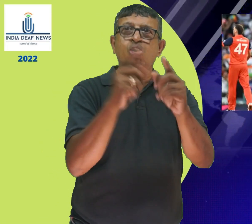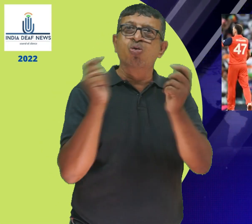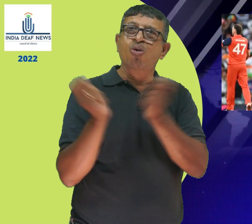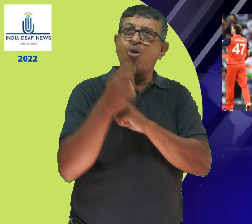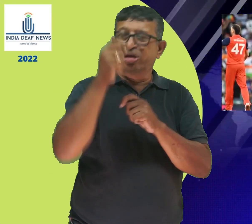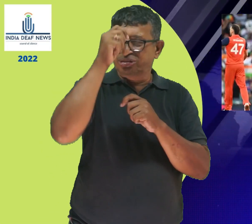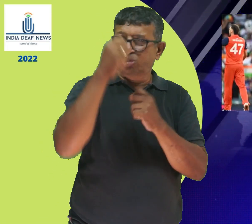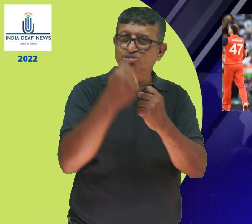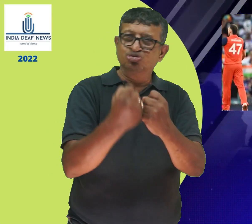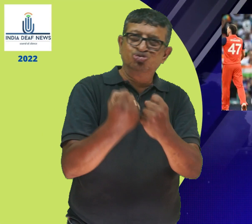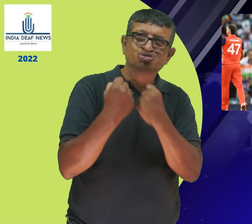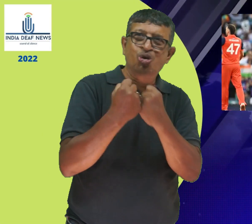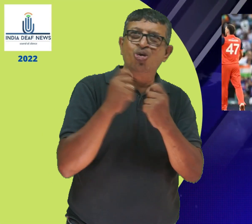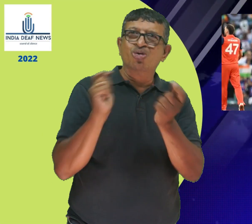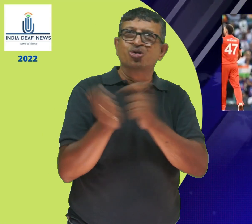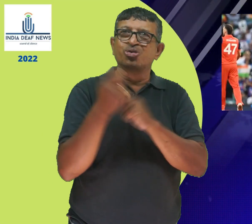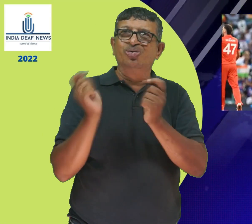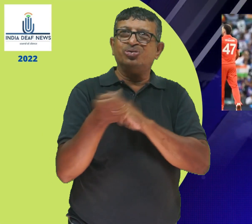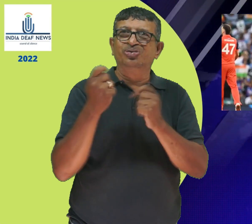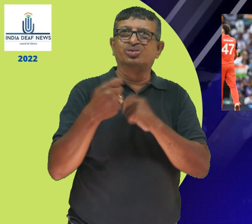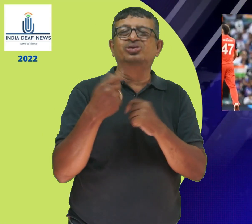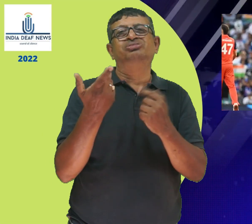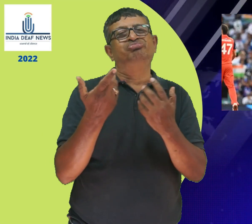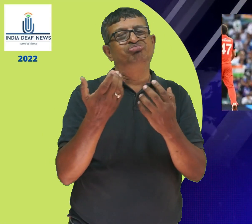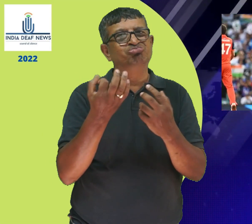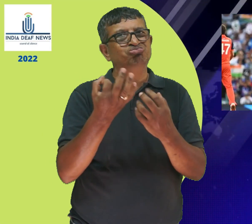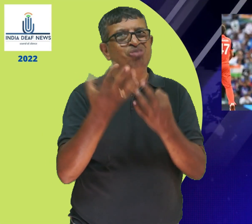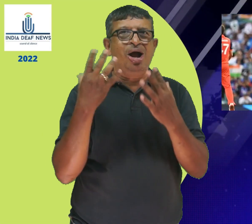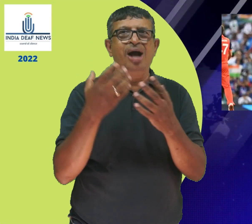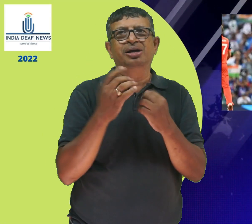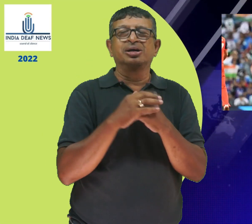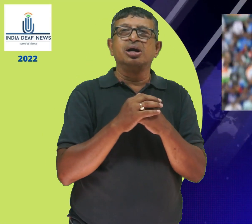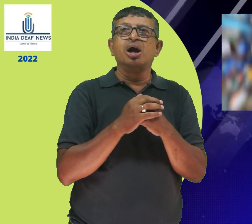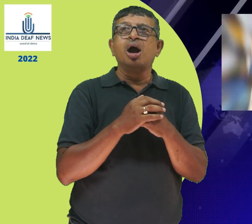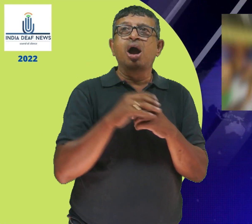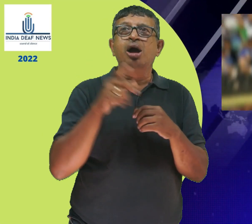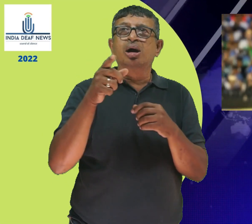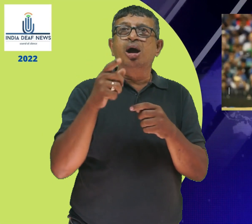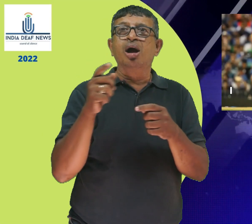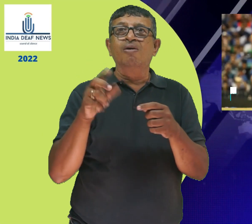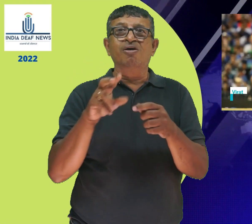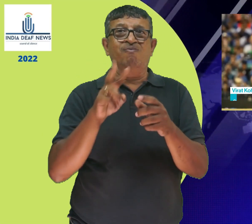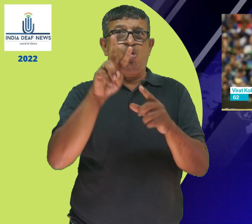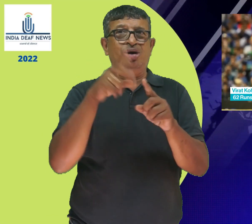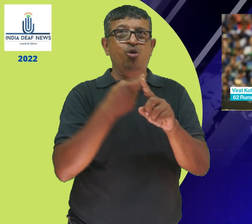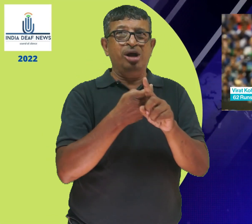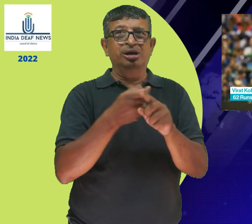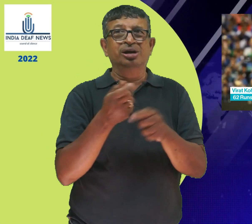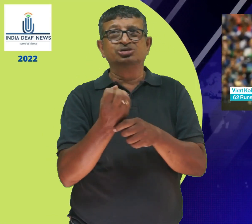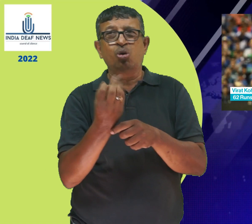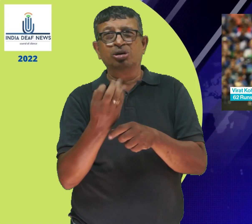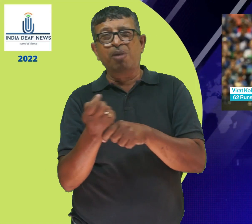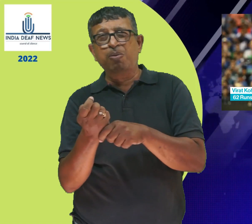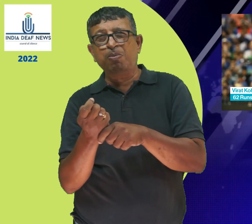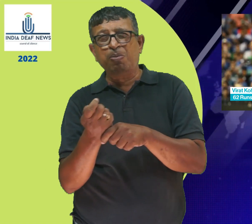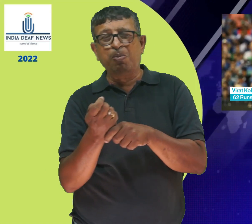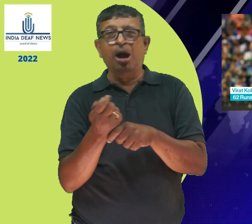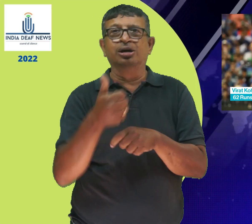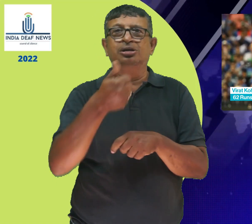Kohli brought up a 50 each to take the Indian total to 179. With Kohli scoring an unbeaten 62 runs knock of